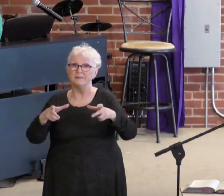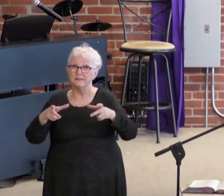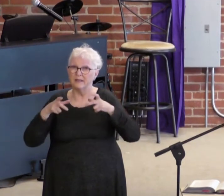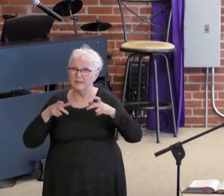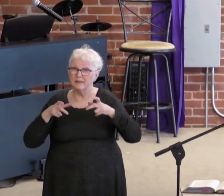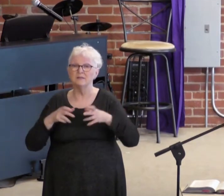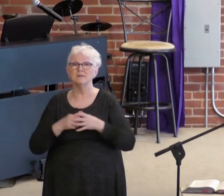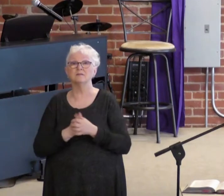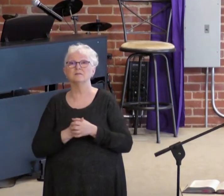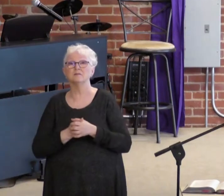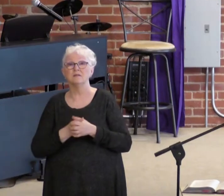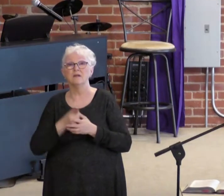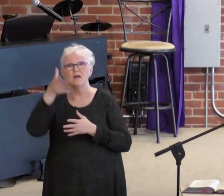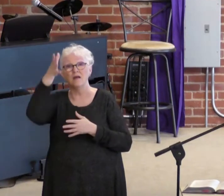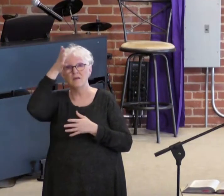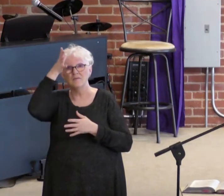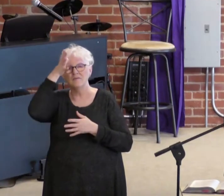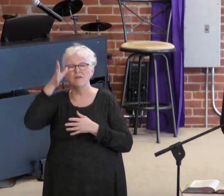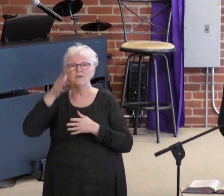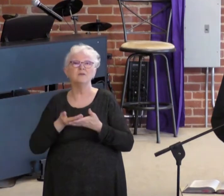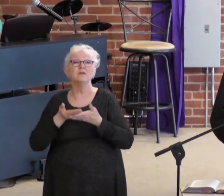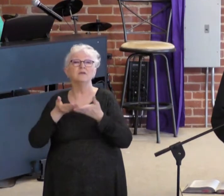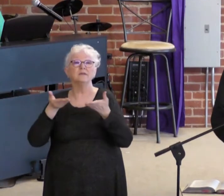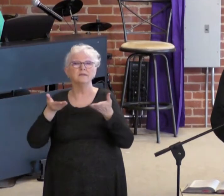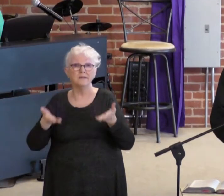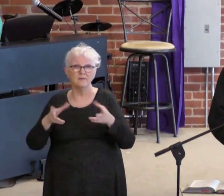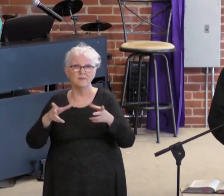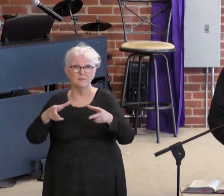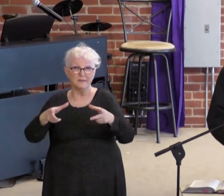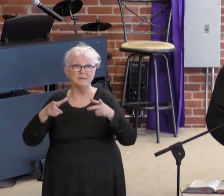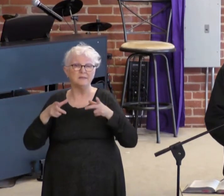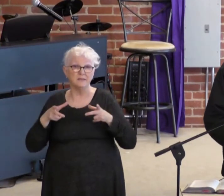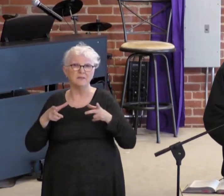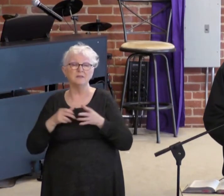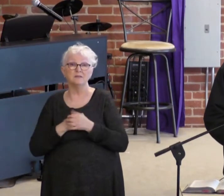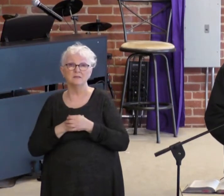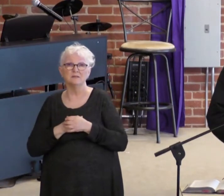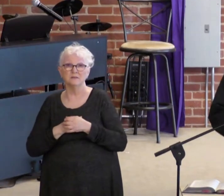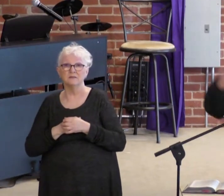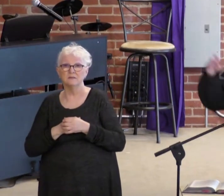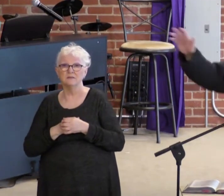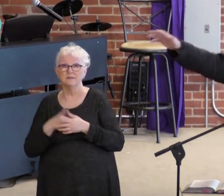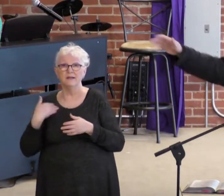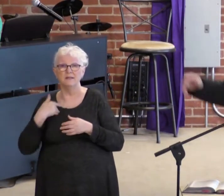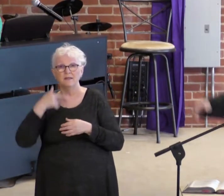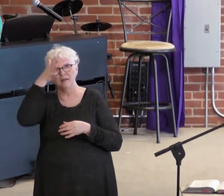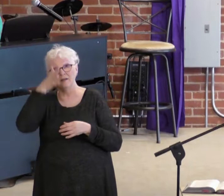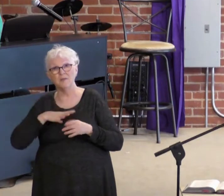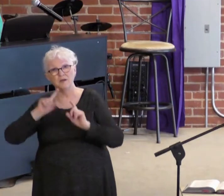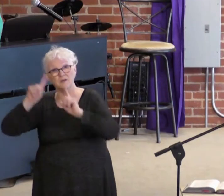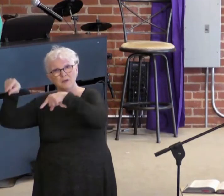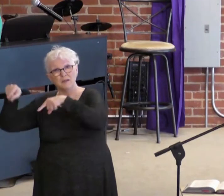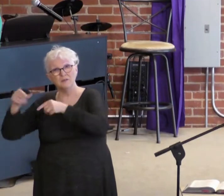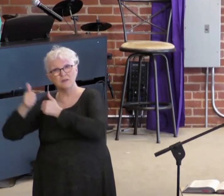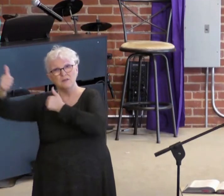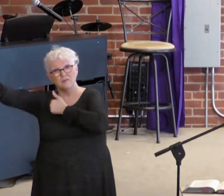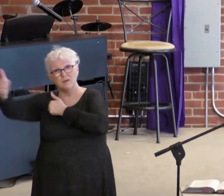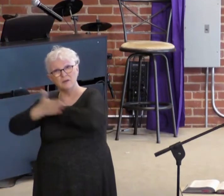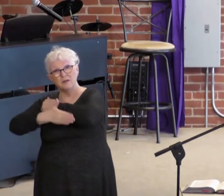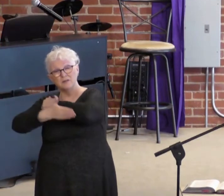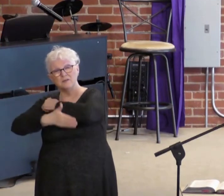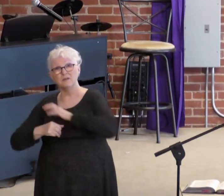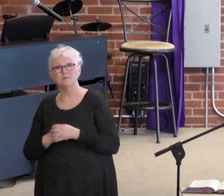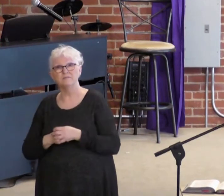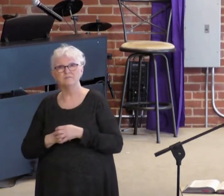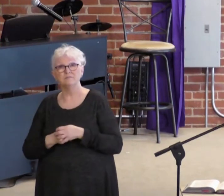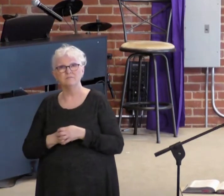father obliged and gave him his inheritance. And the young man went off to a far country. You ever been